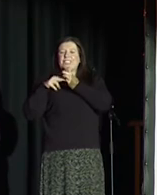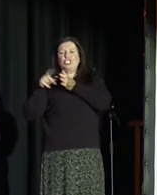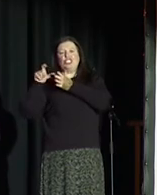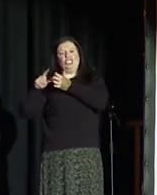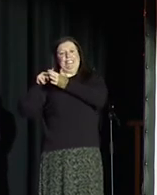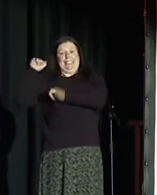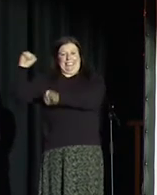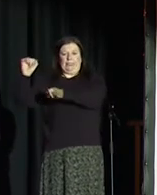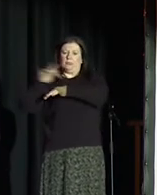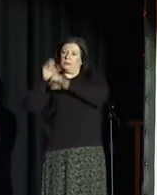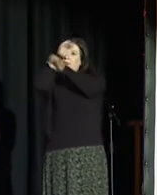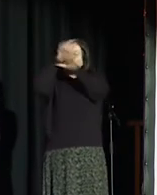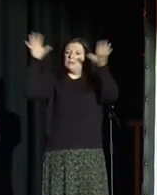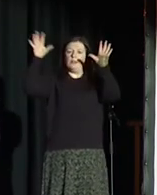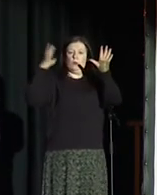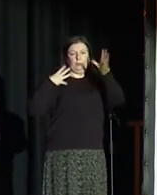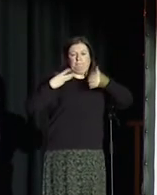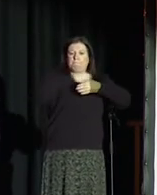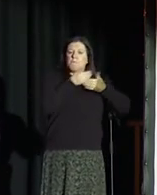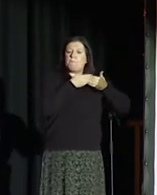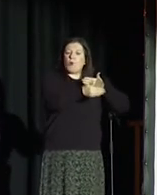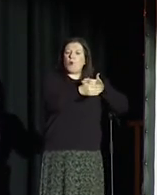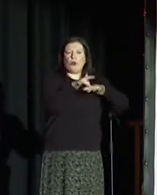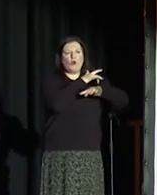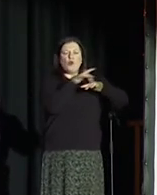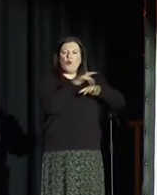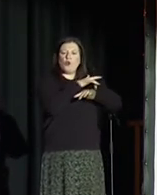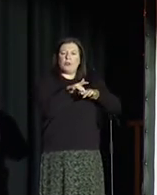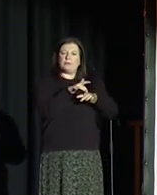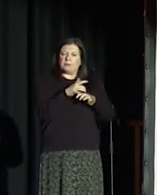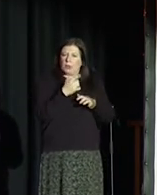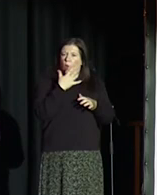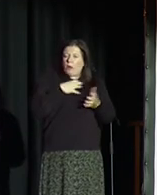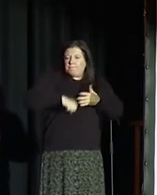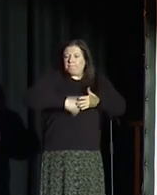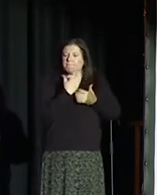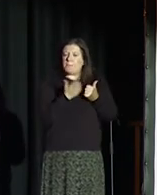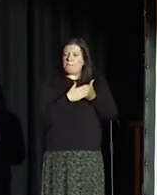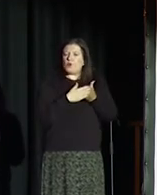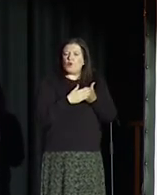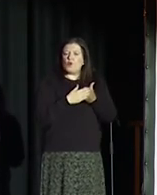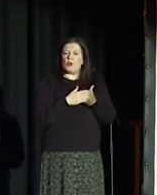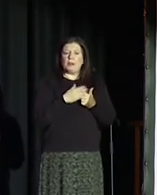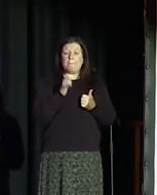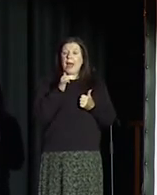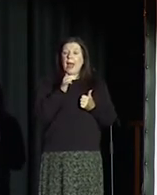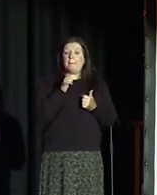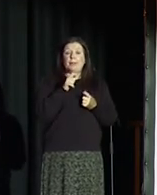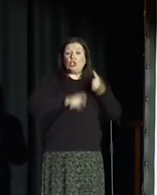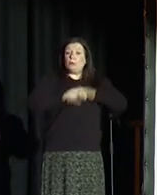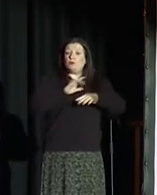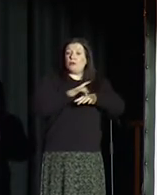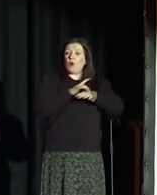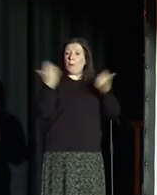the residency, and especially as part of the bridge performance. We really want to make more of this and perhaps include community performance in that part of